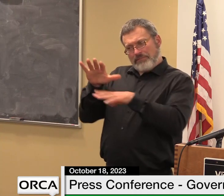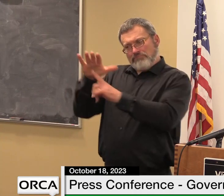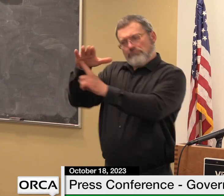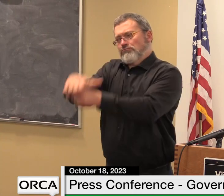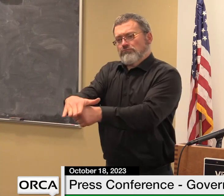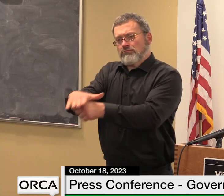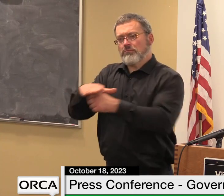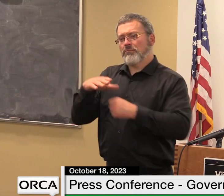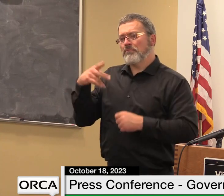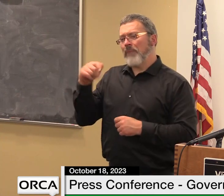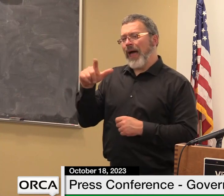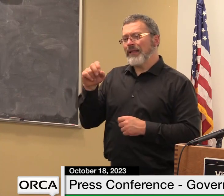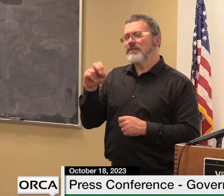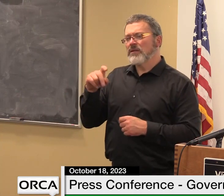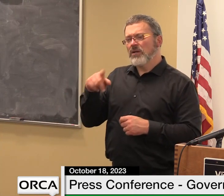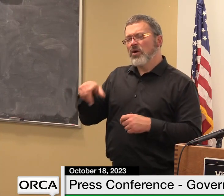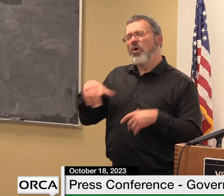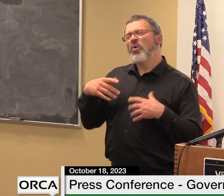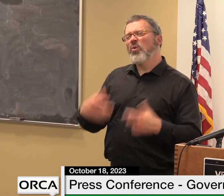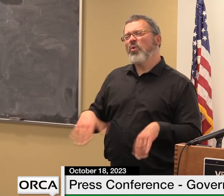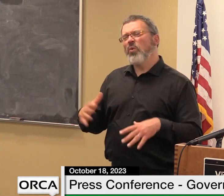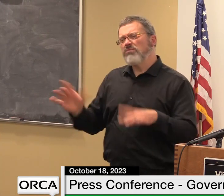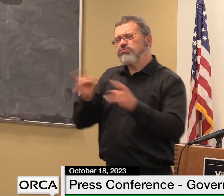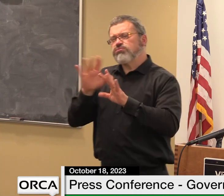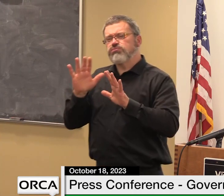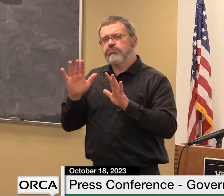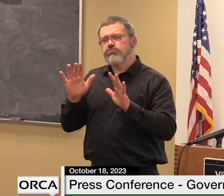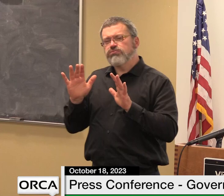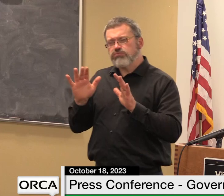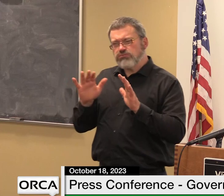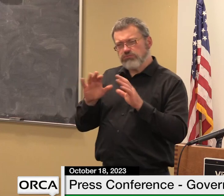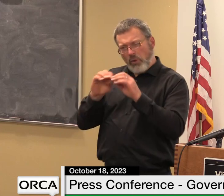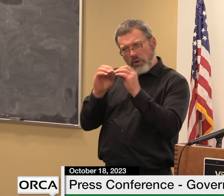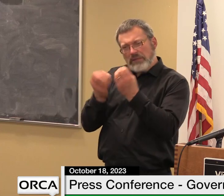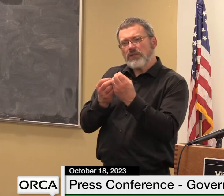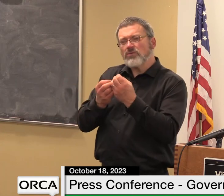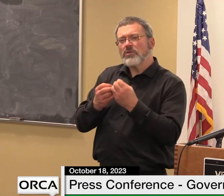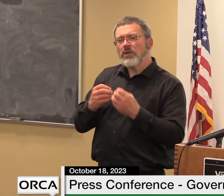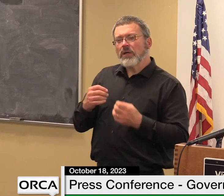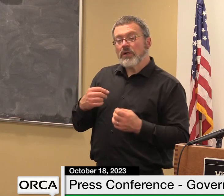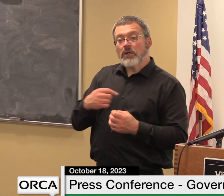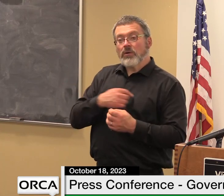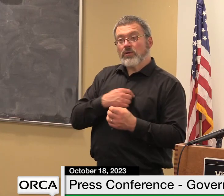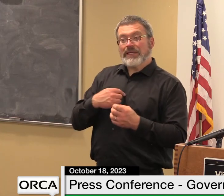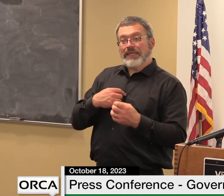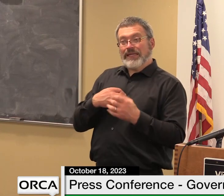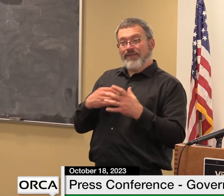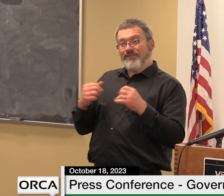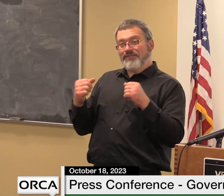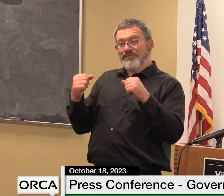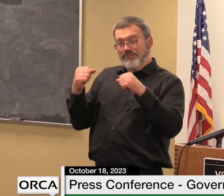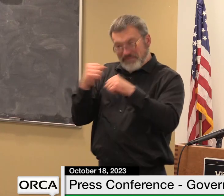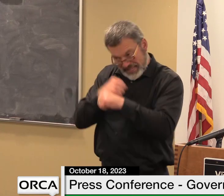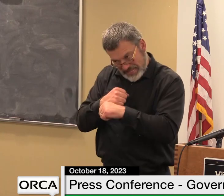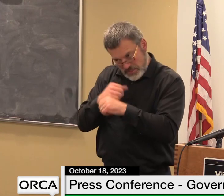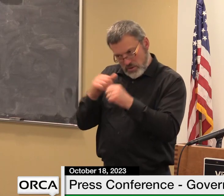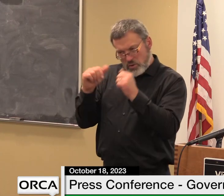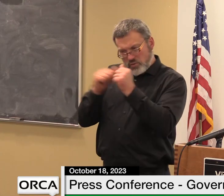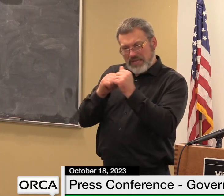terrorist organization. And so our fight, their fight, Israel's fight